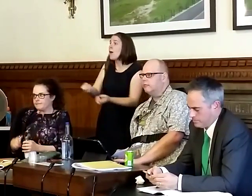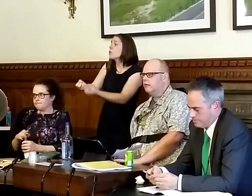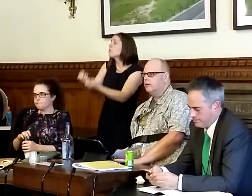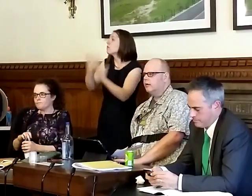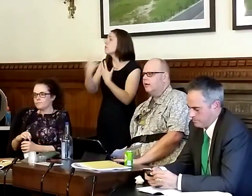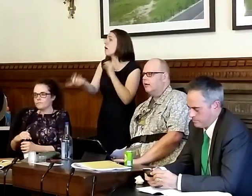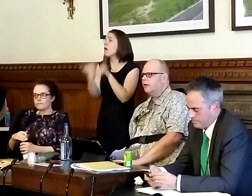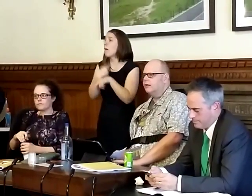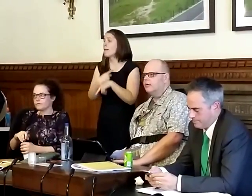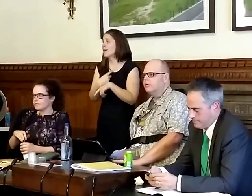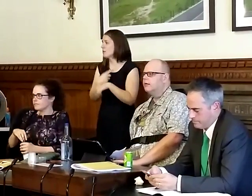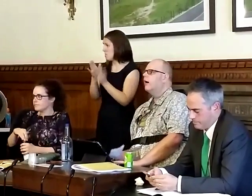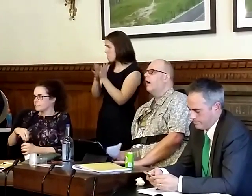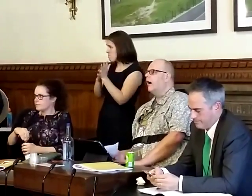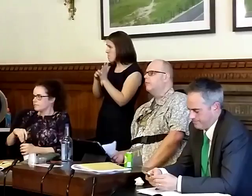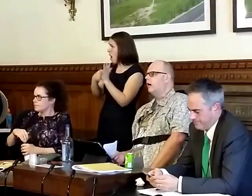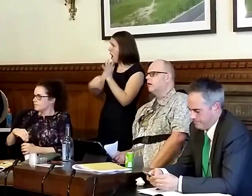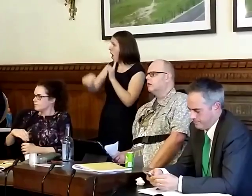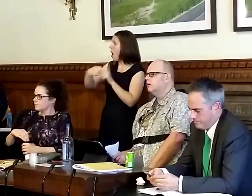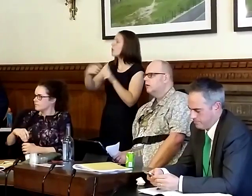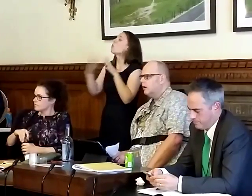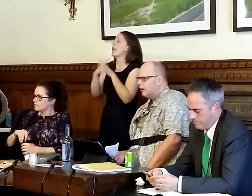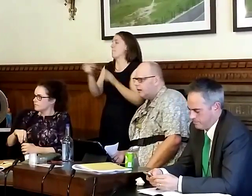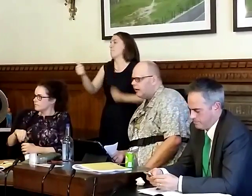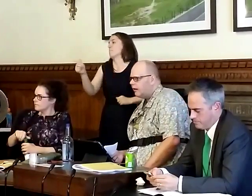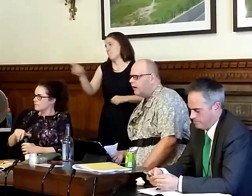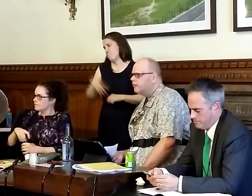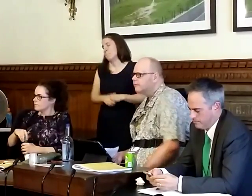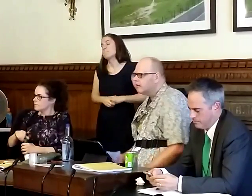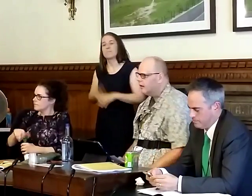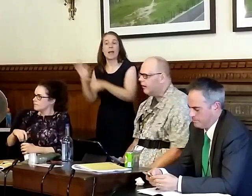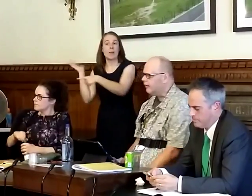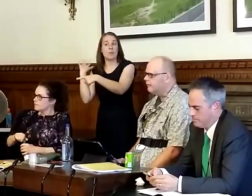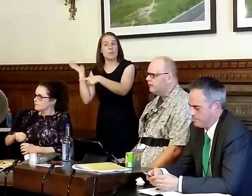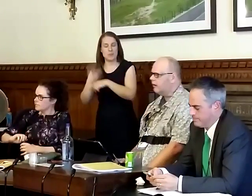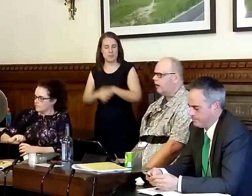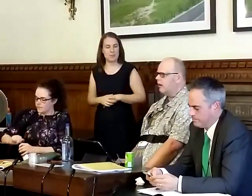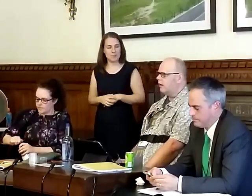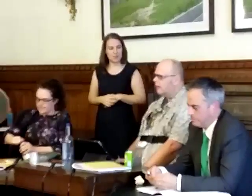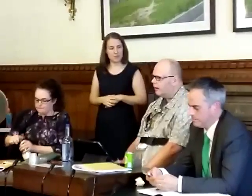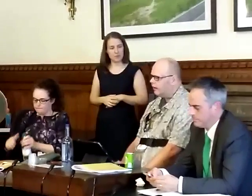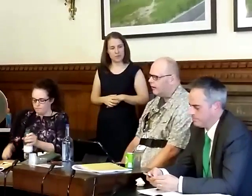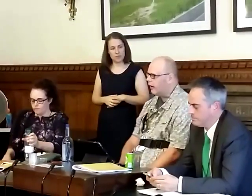Mark Williams... Yeah. Hi, Mark. Hello, everyone.